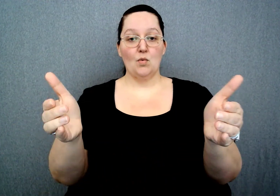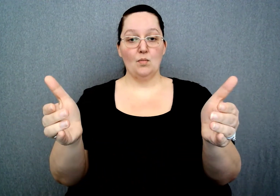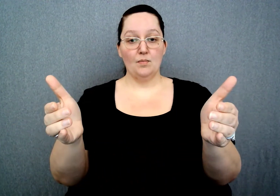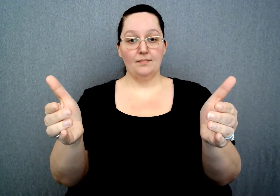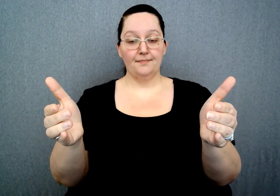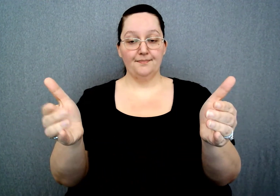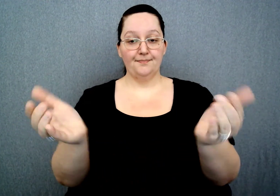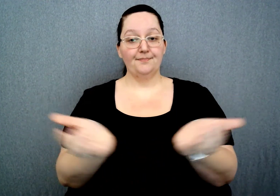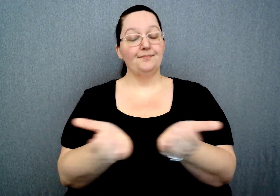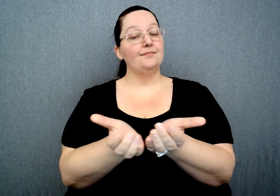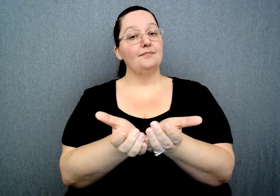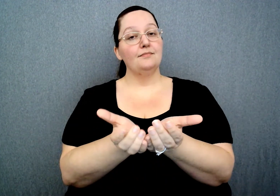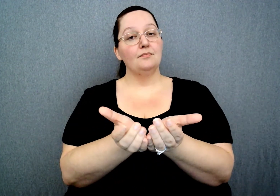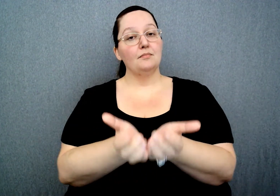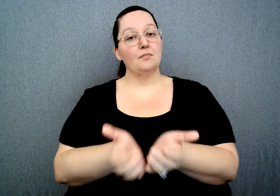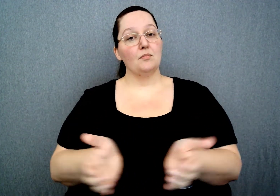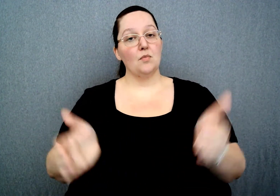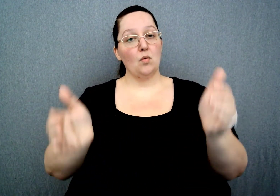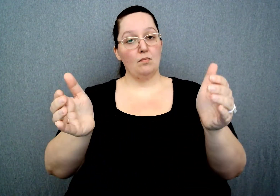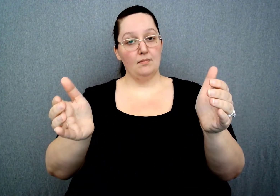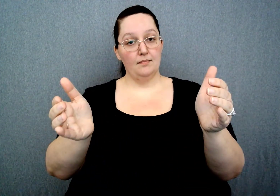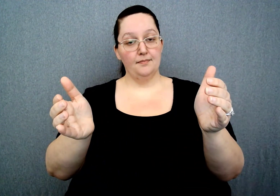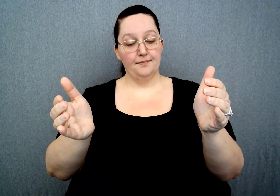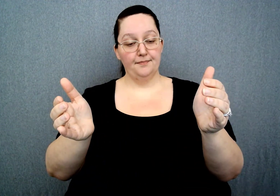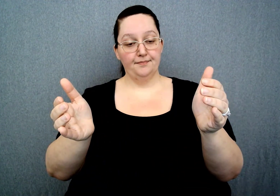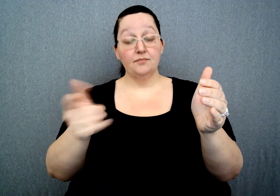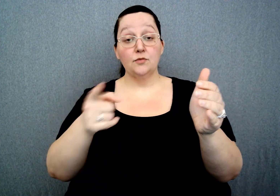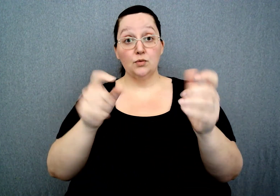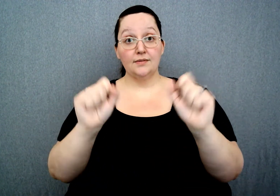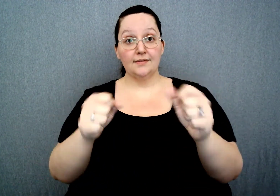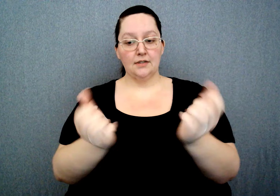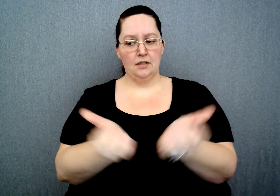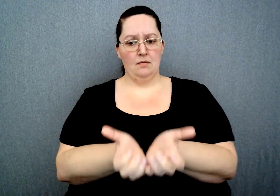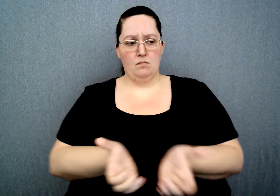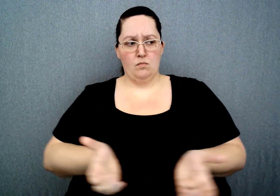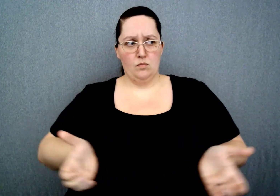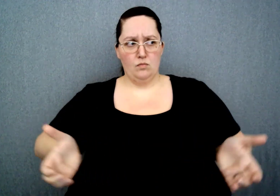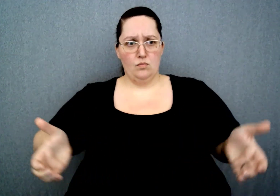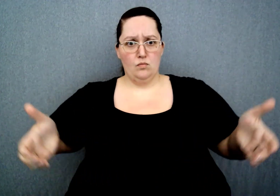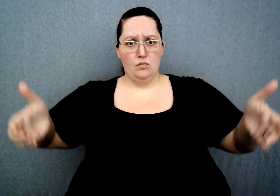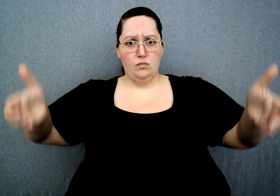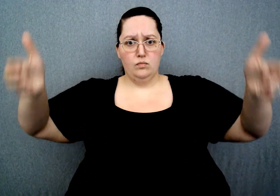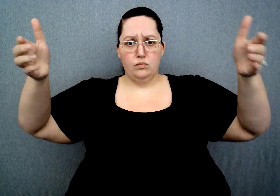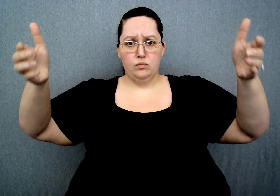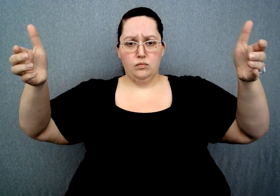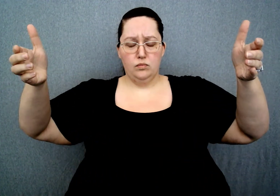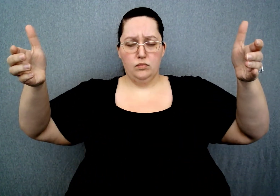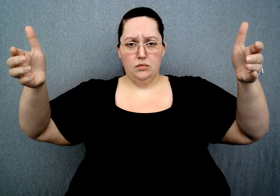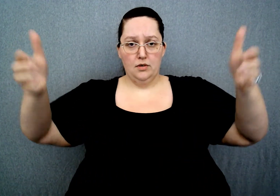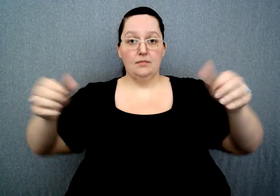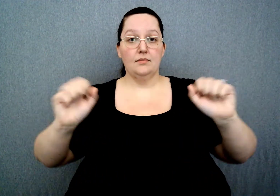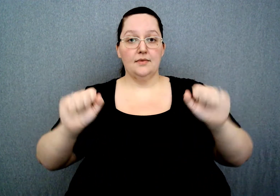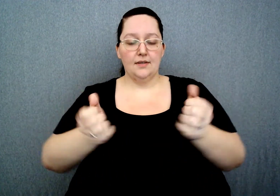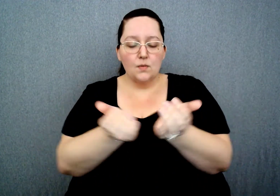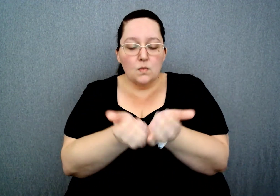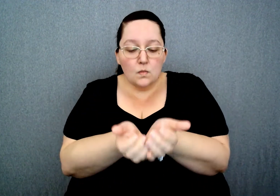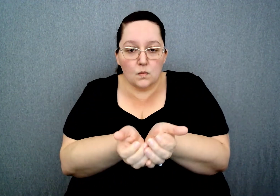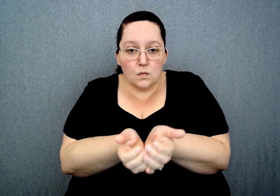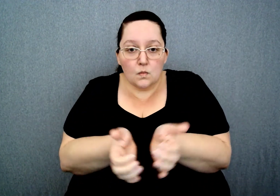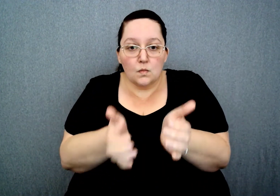Bowl, something you eat out of, bowl. You can make it a big bowl. You can make it a tiny